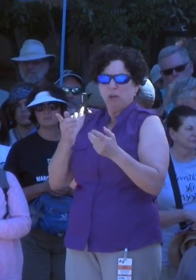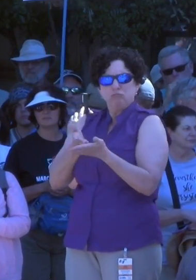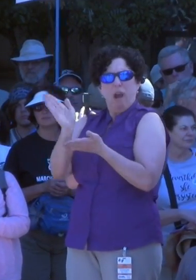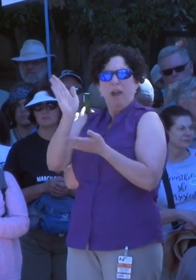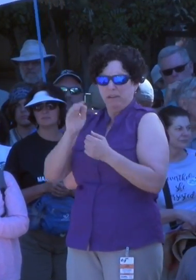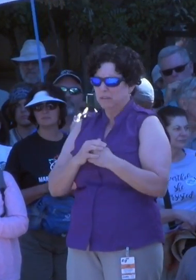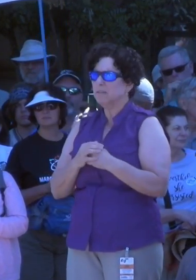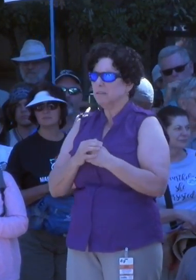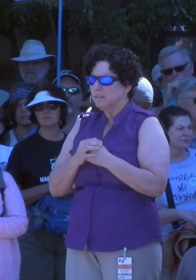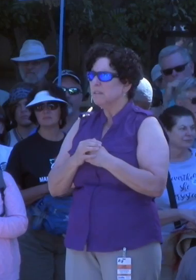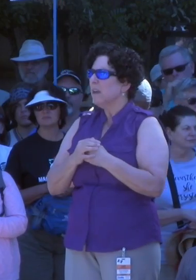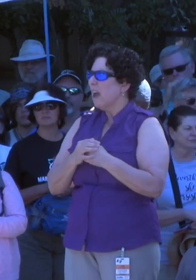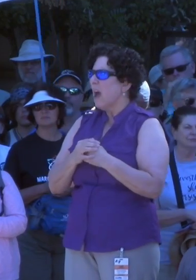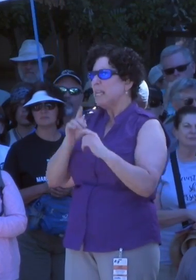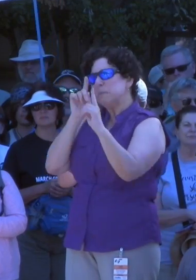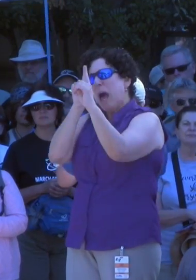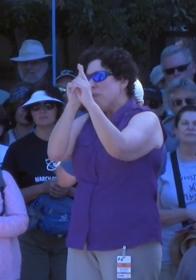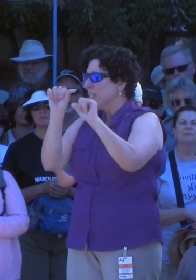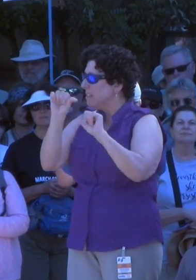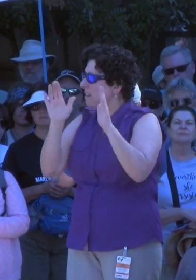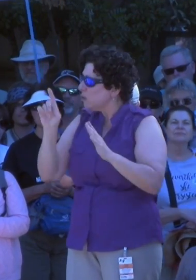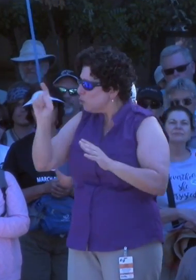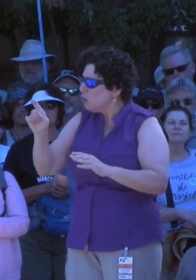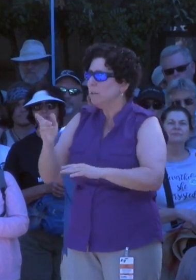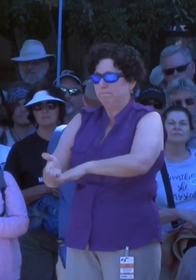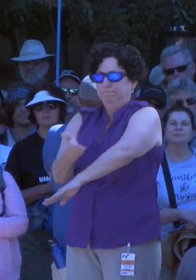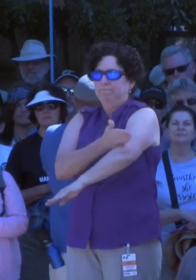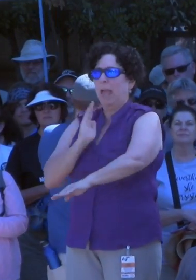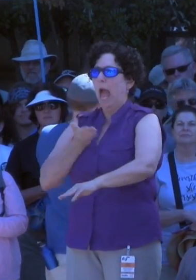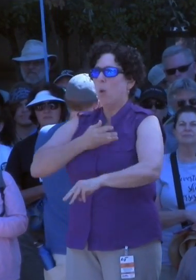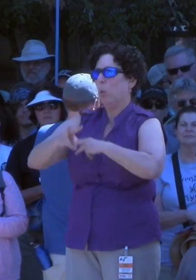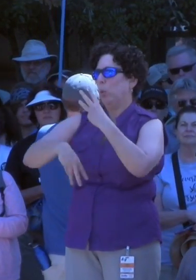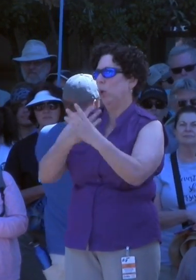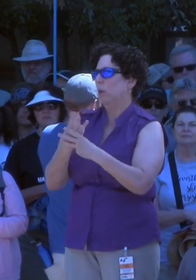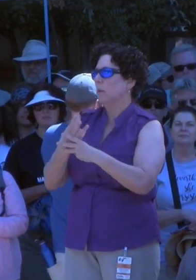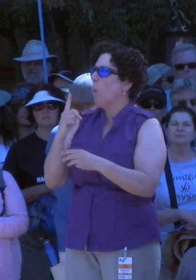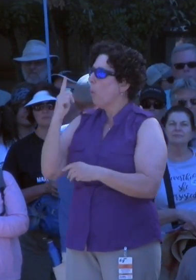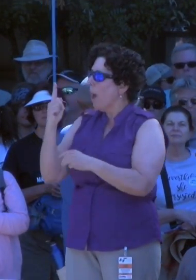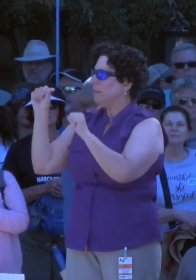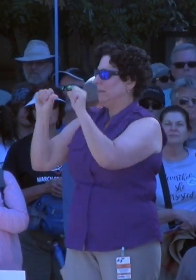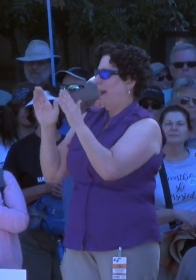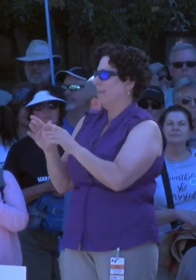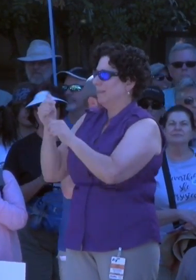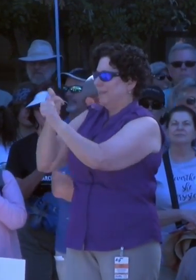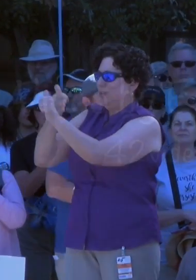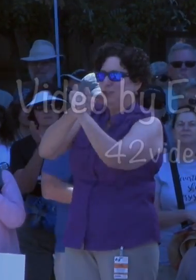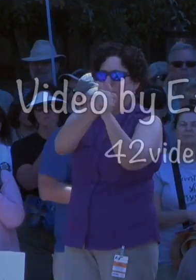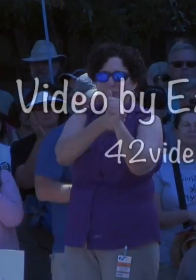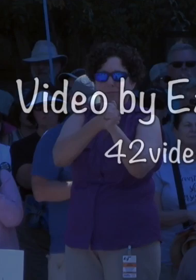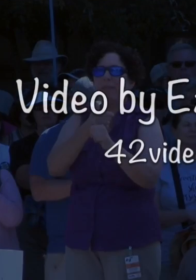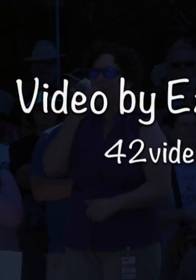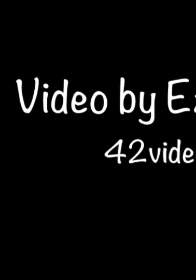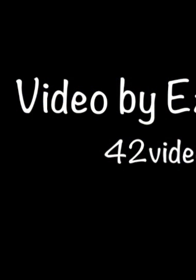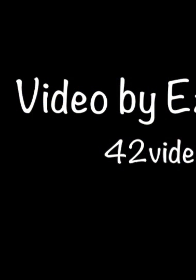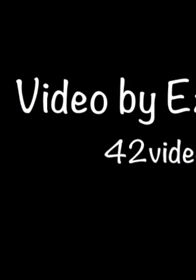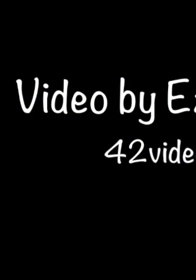aspiring scientist has the opportunity to make the world a better place, one scientist at a time. Thank you.